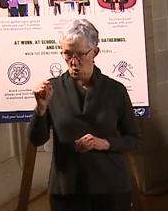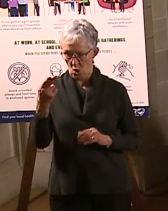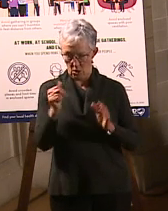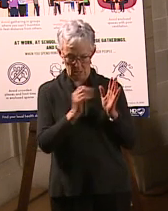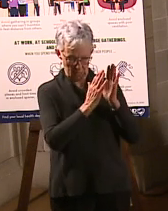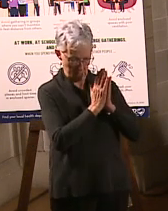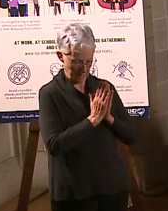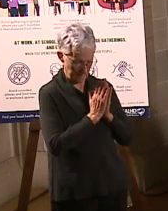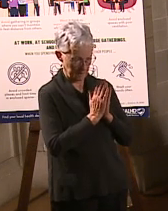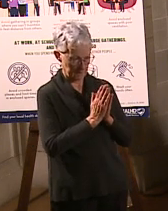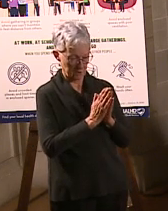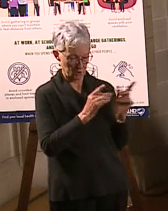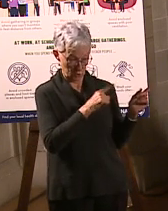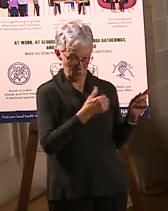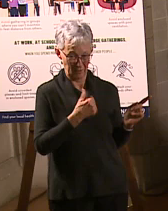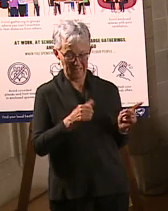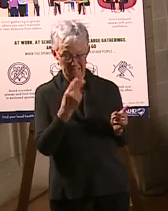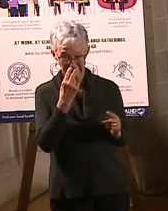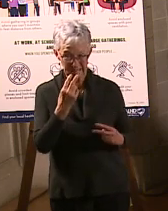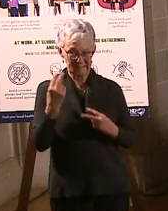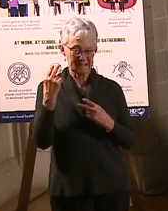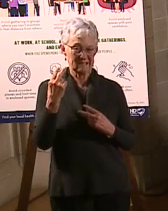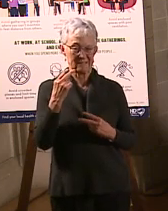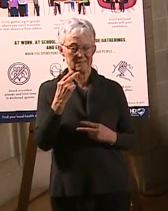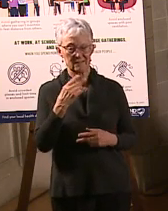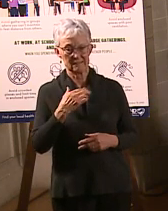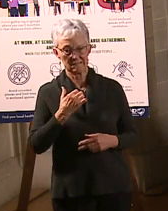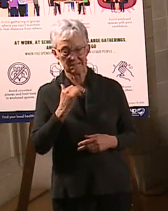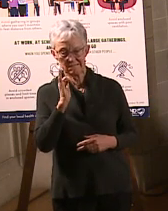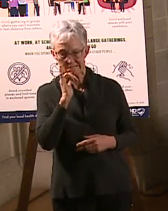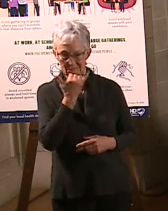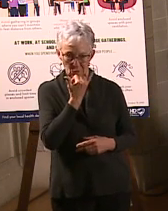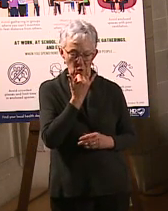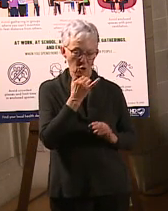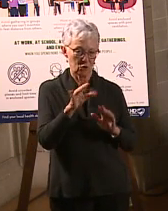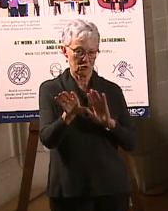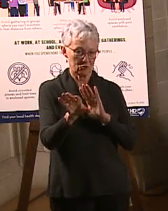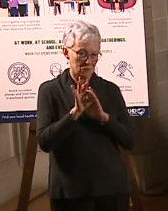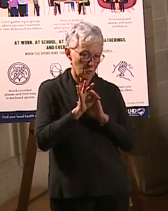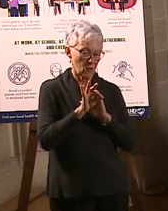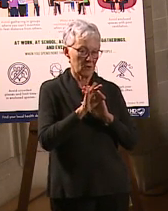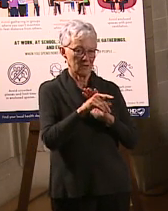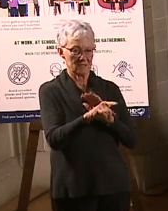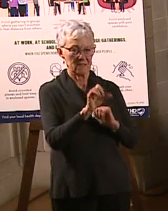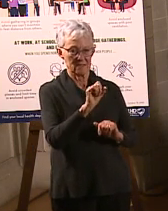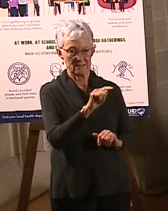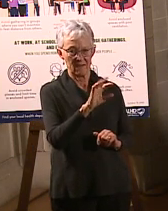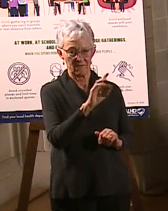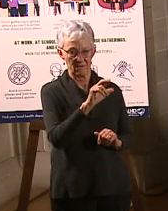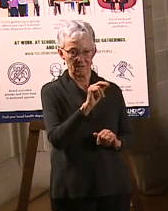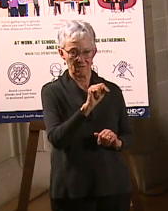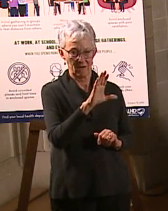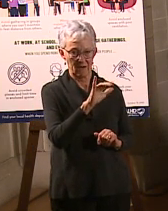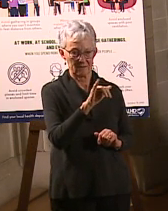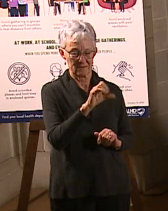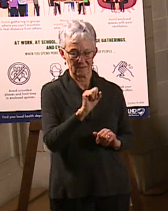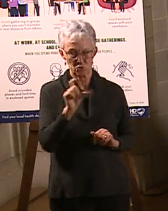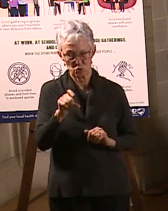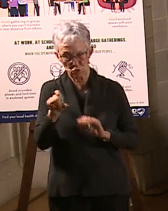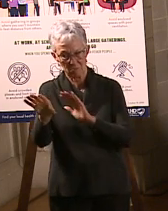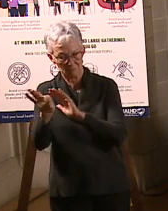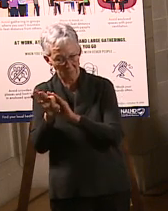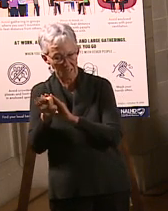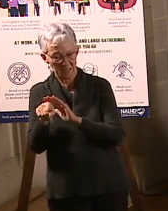Martha asked, do I have any regrets with regard to going with St. Francis versus Promise Ship, since the cost of the contracts now appear to